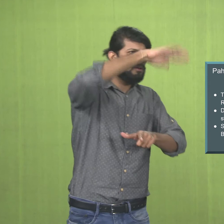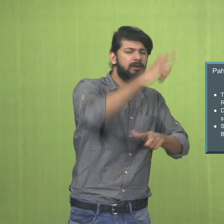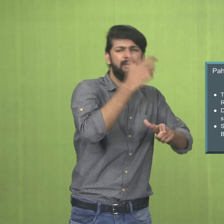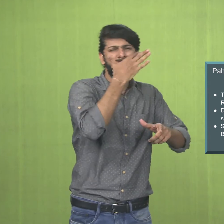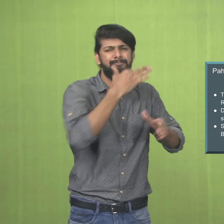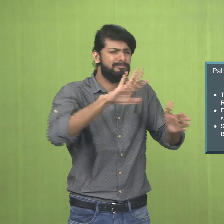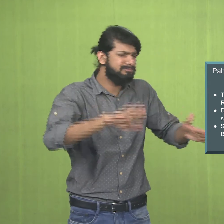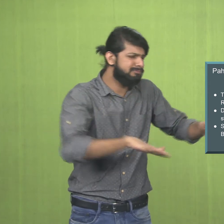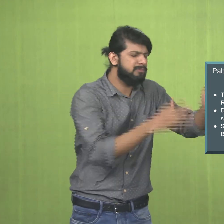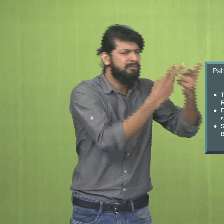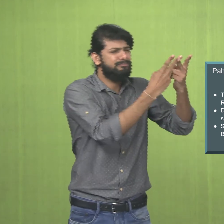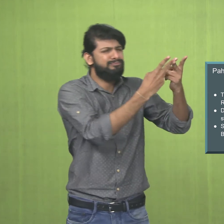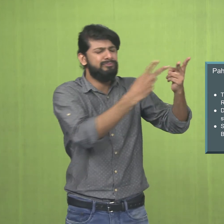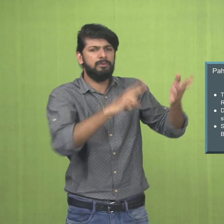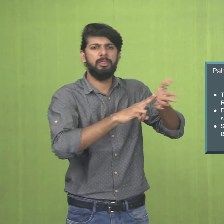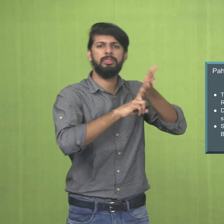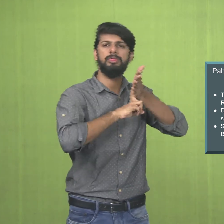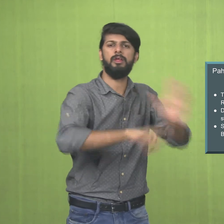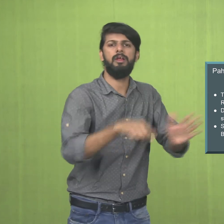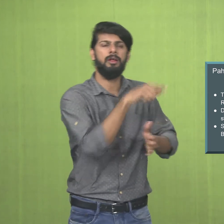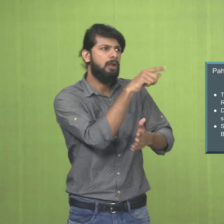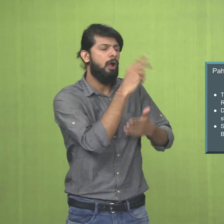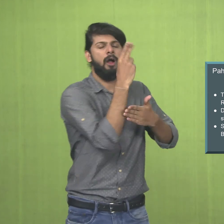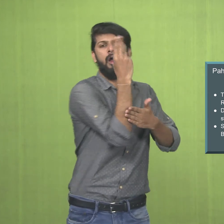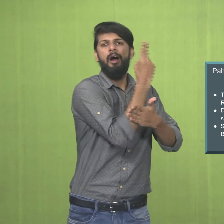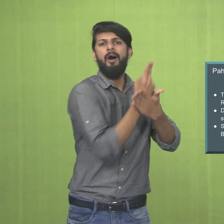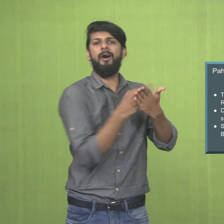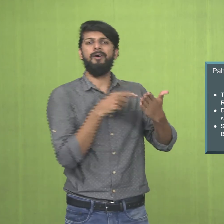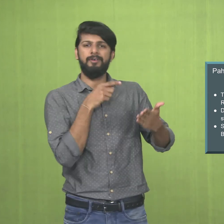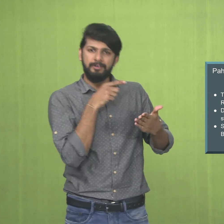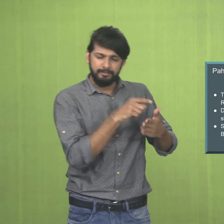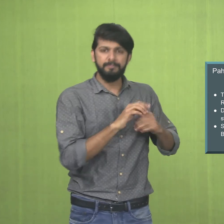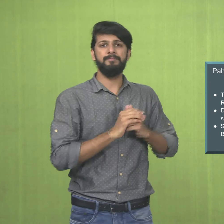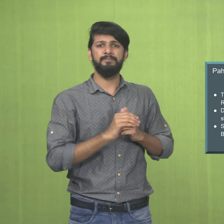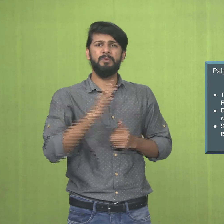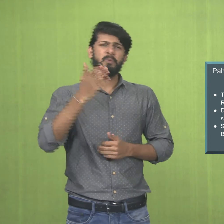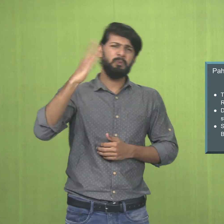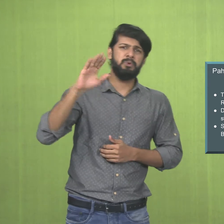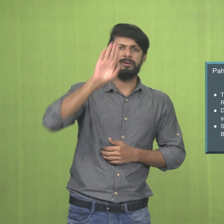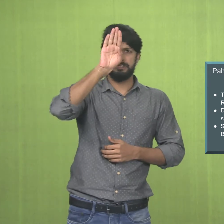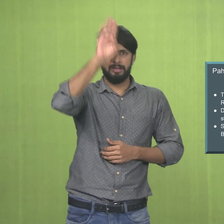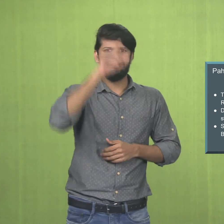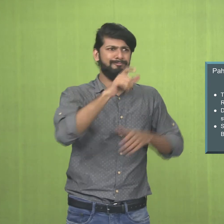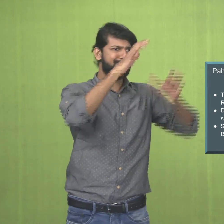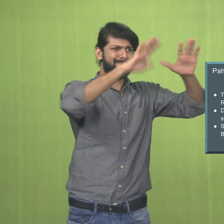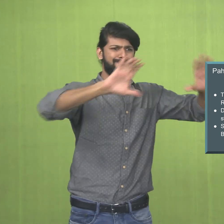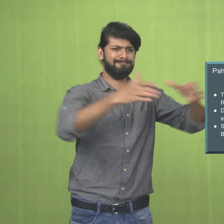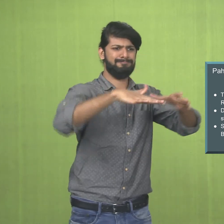Along with the depiction of Mahabharat, Ramayana, and classics like Heer Ranjha, Pahadi painters really like to depict nature